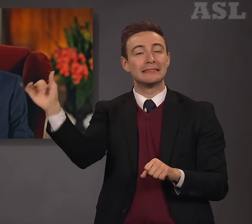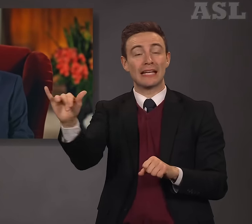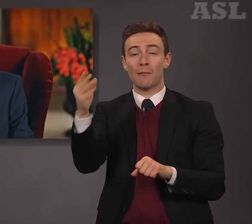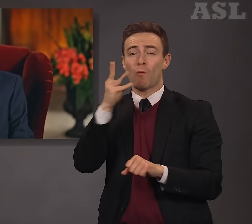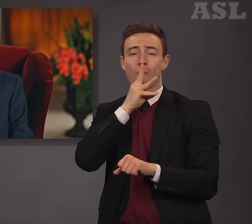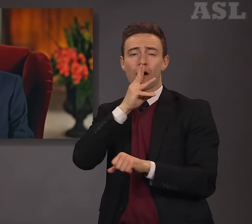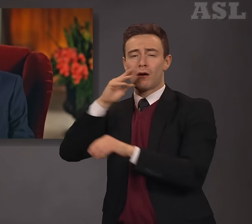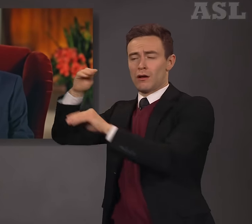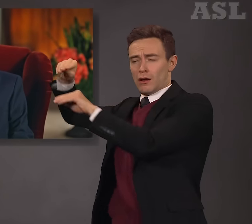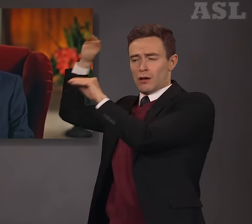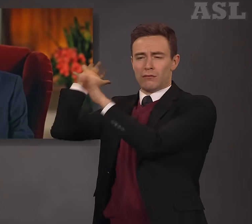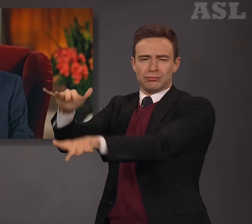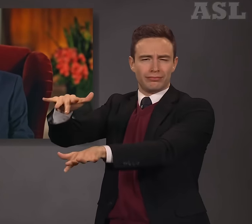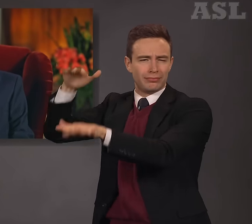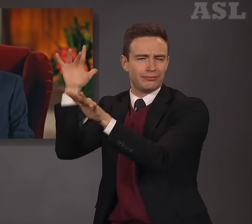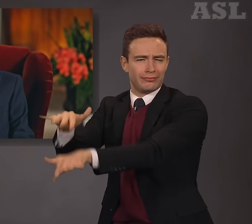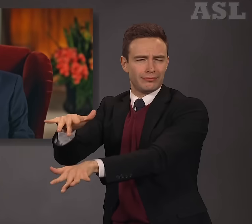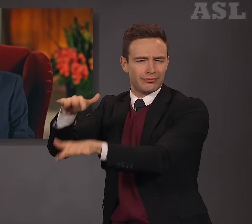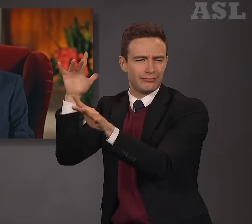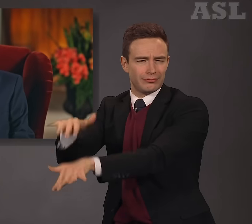waters.